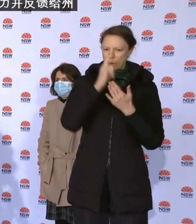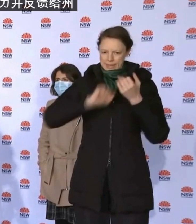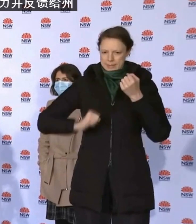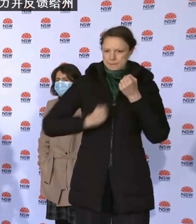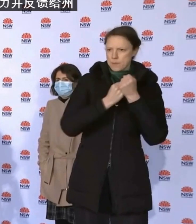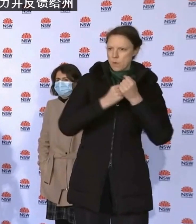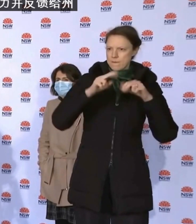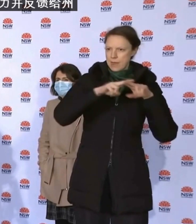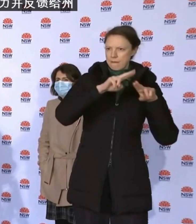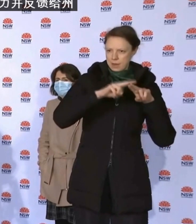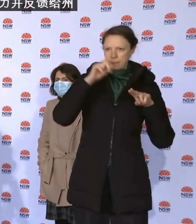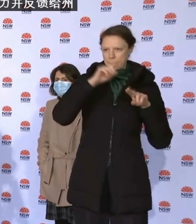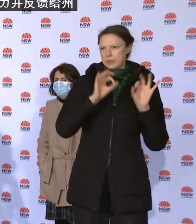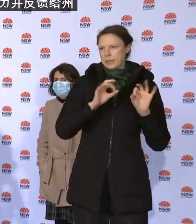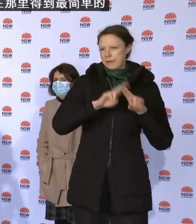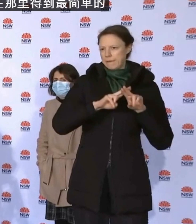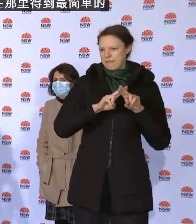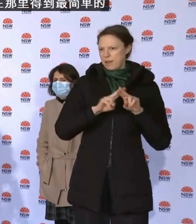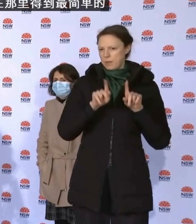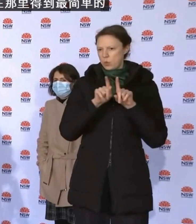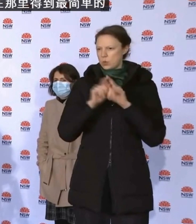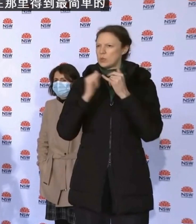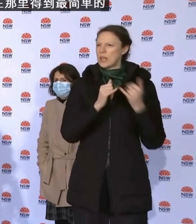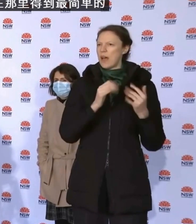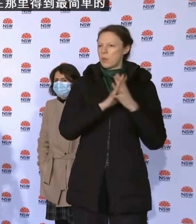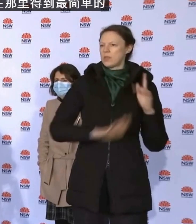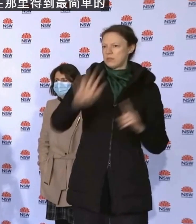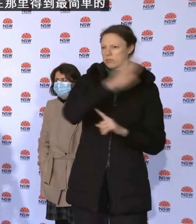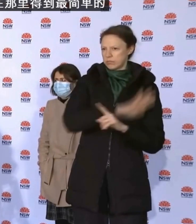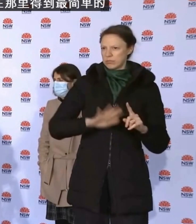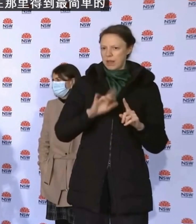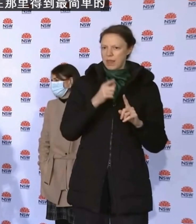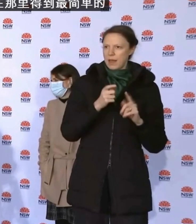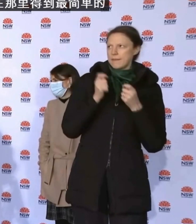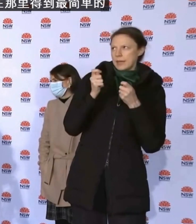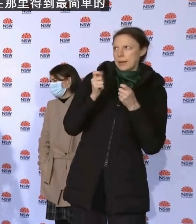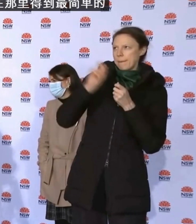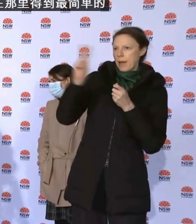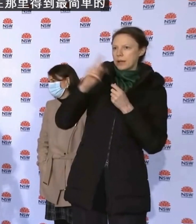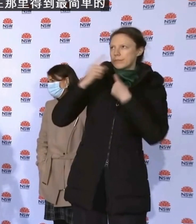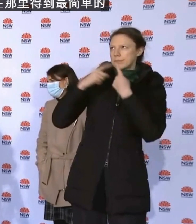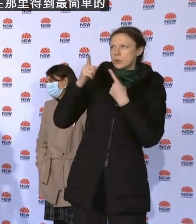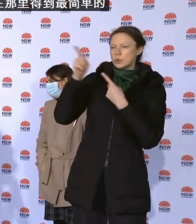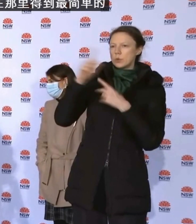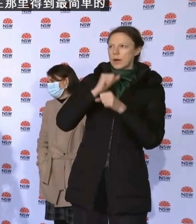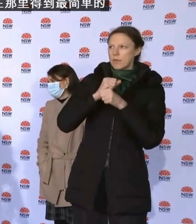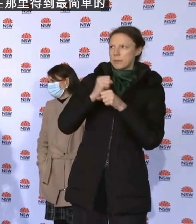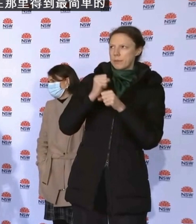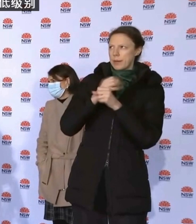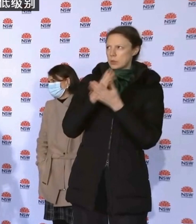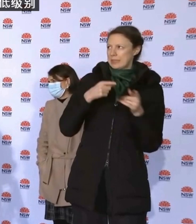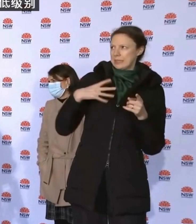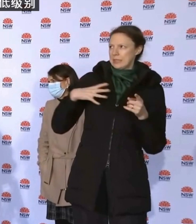local government and feeds back into state government and Crisis Policy Committee, where we can get the very